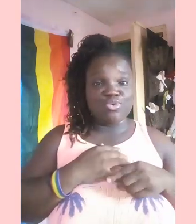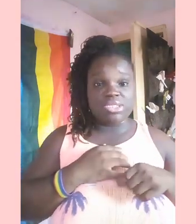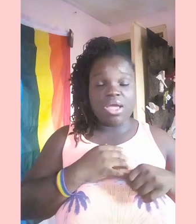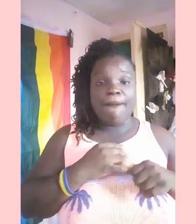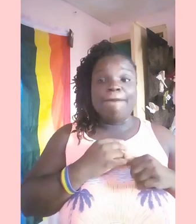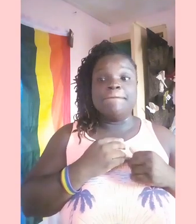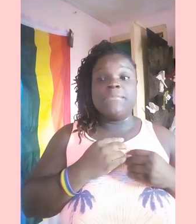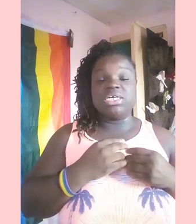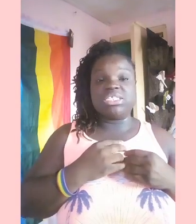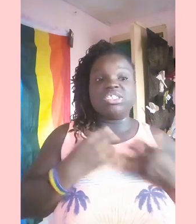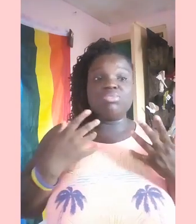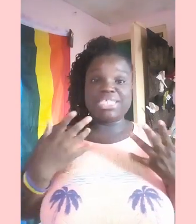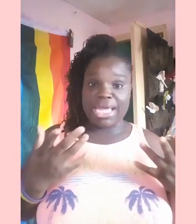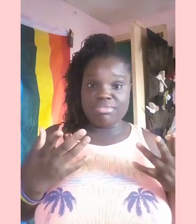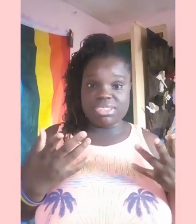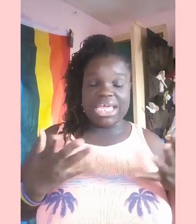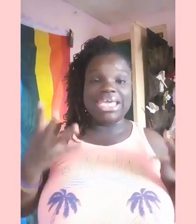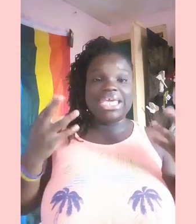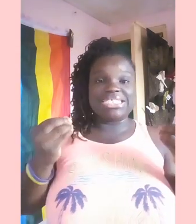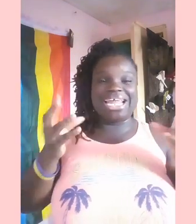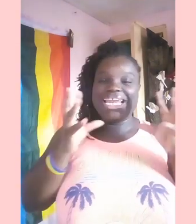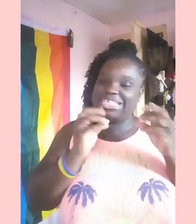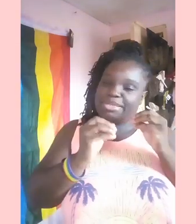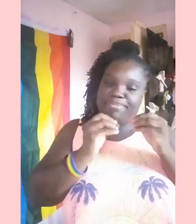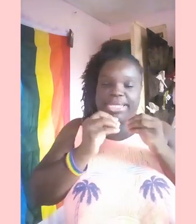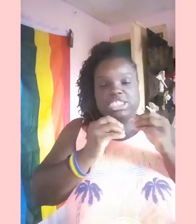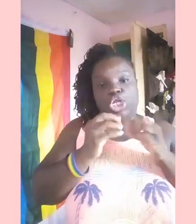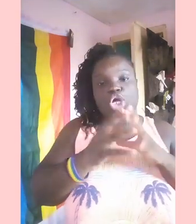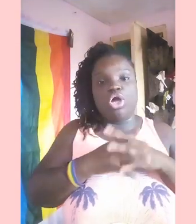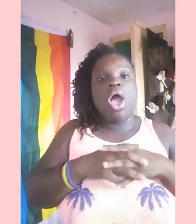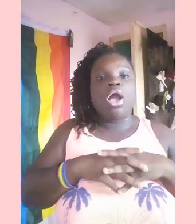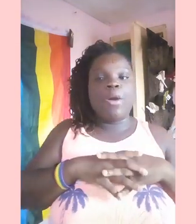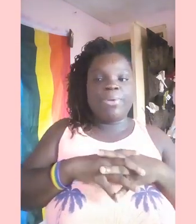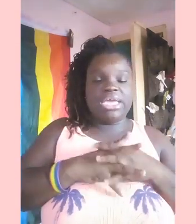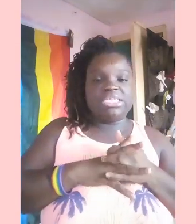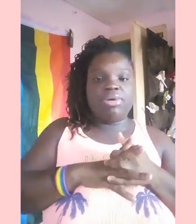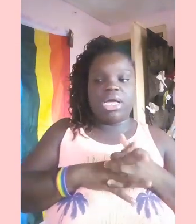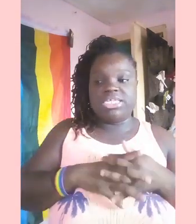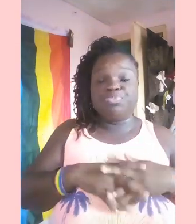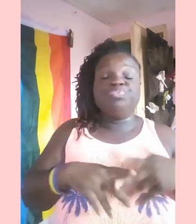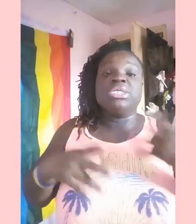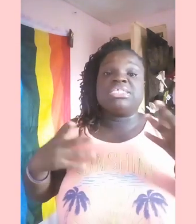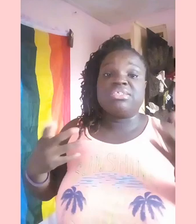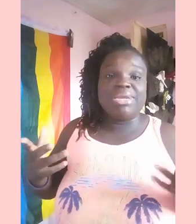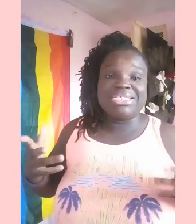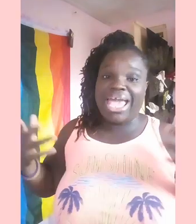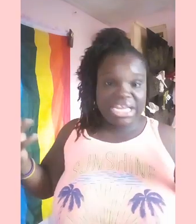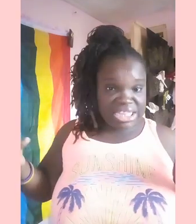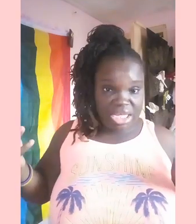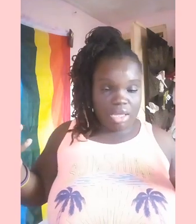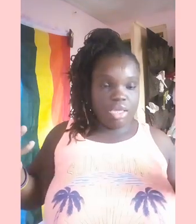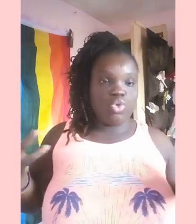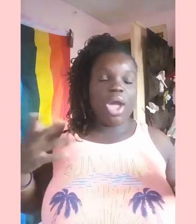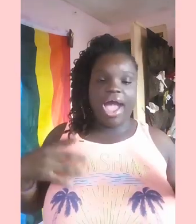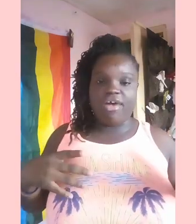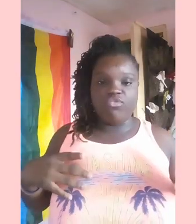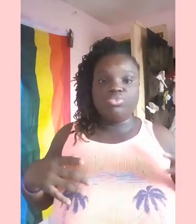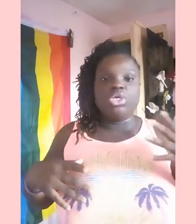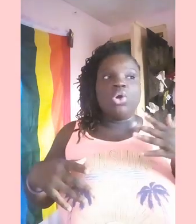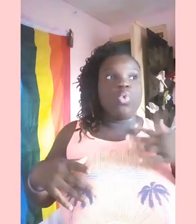cute, but sometimes it gets a little bit, you know, complicated, because similar to anything, you have